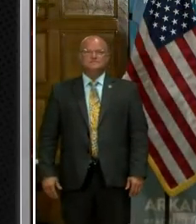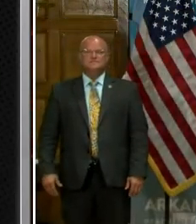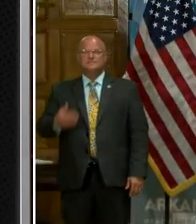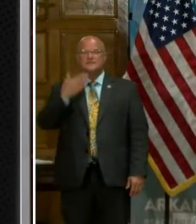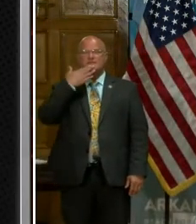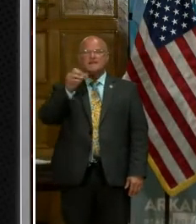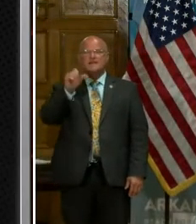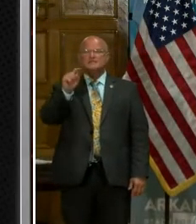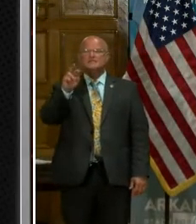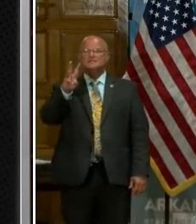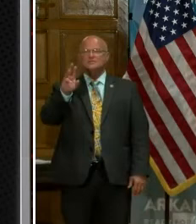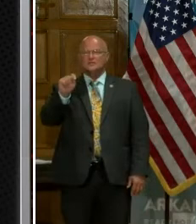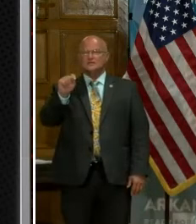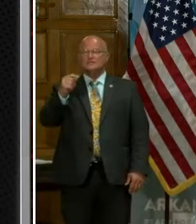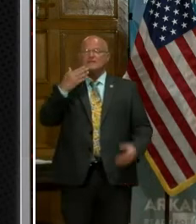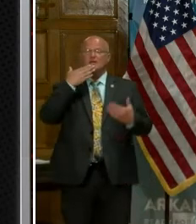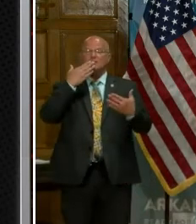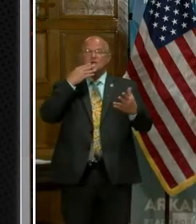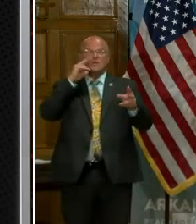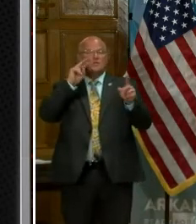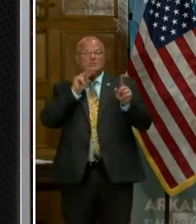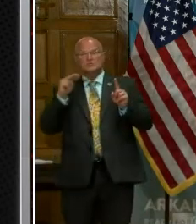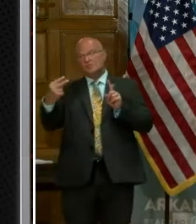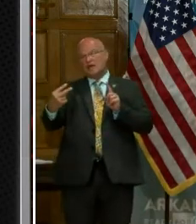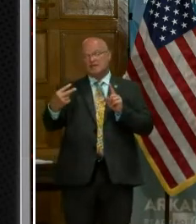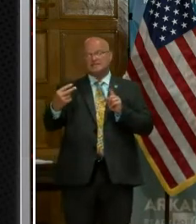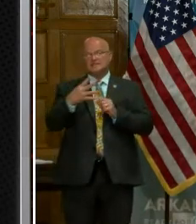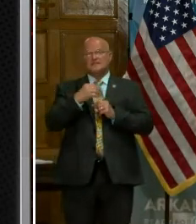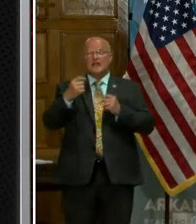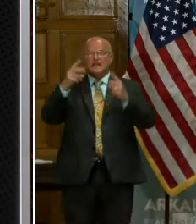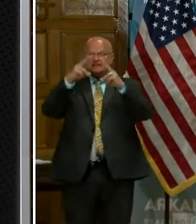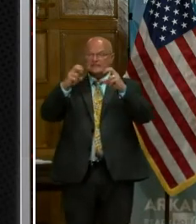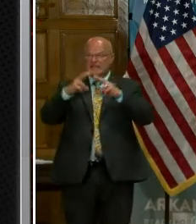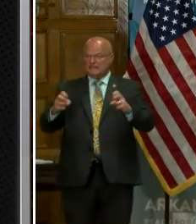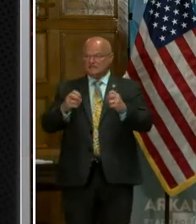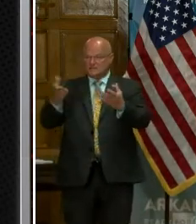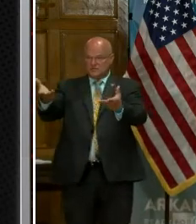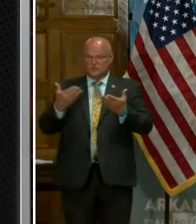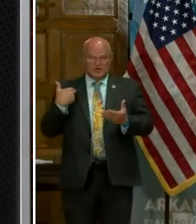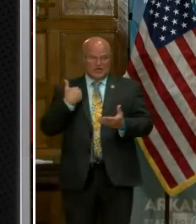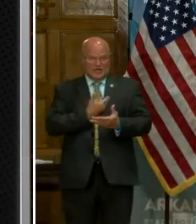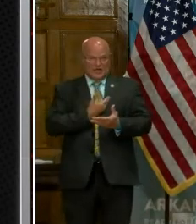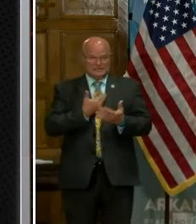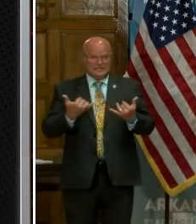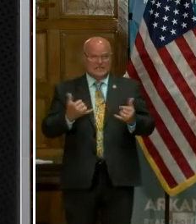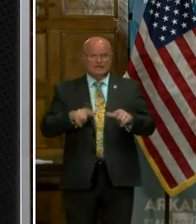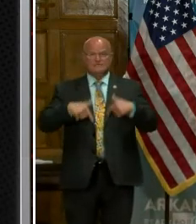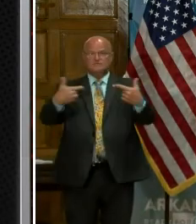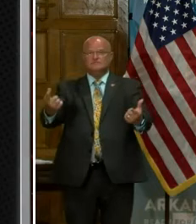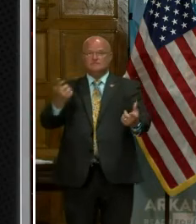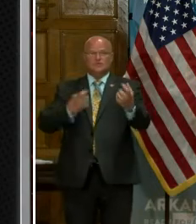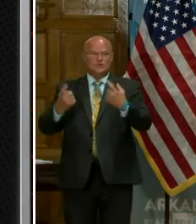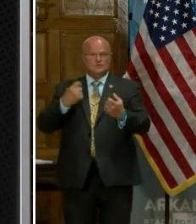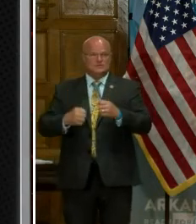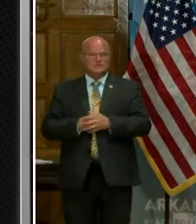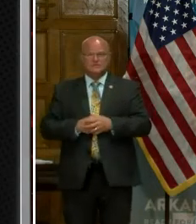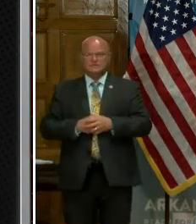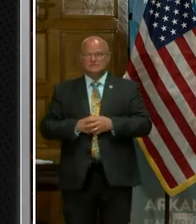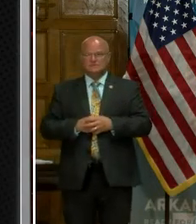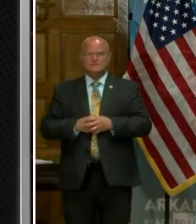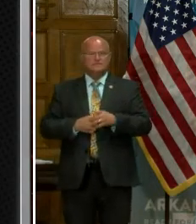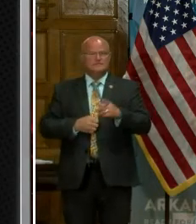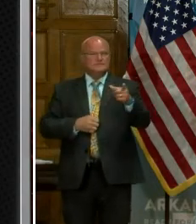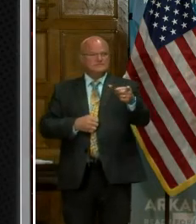Thanks, Stuart, and I particularly appreciate your perspective and the analysis that you bring to it. With that, we'll turn it over for any questions.